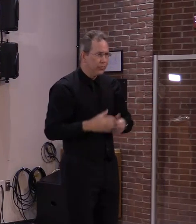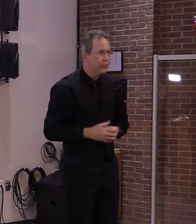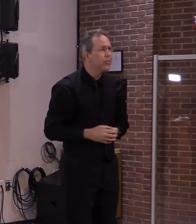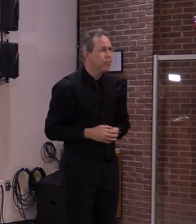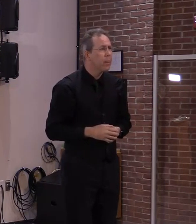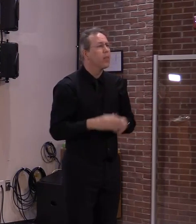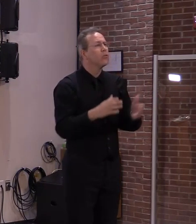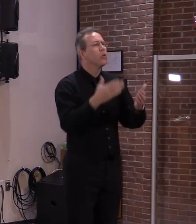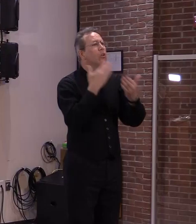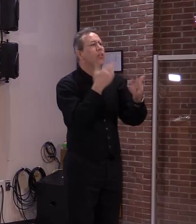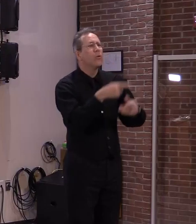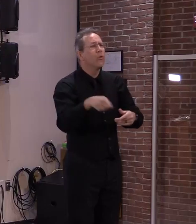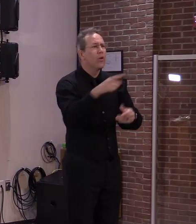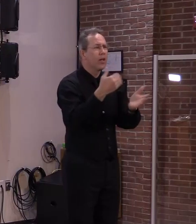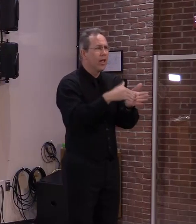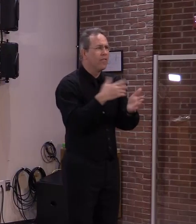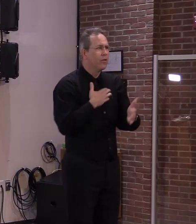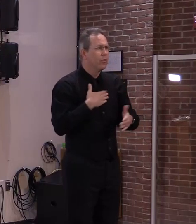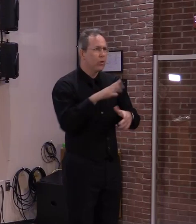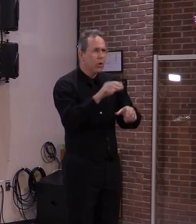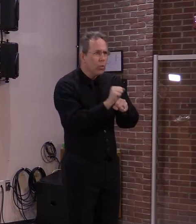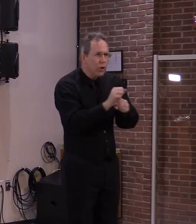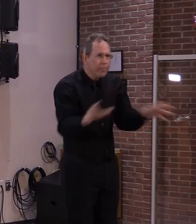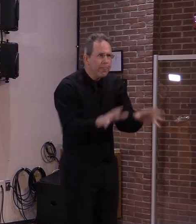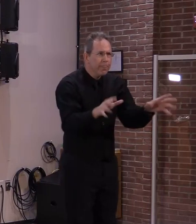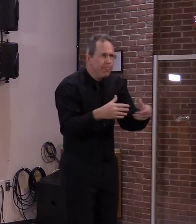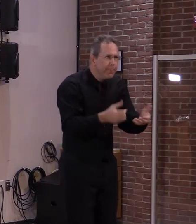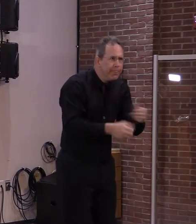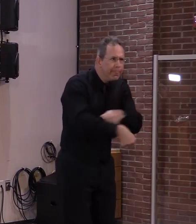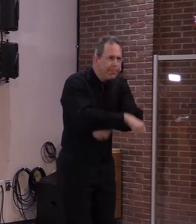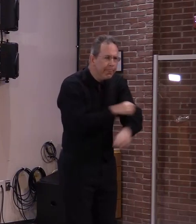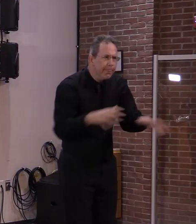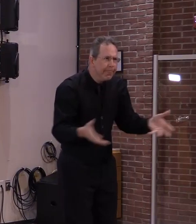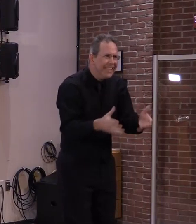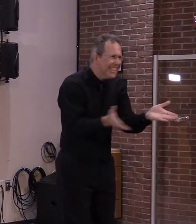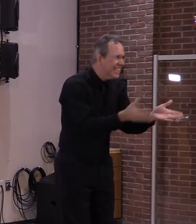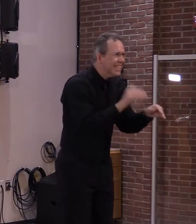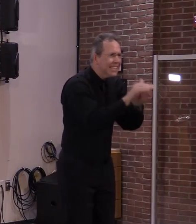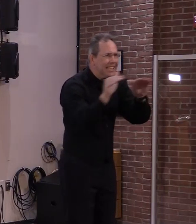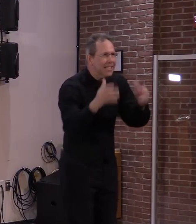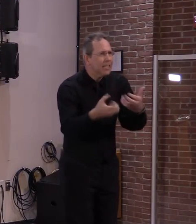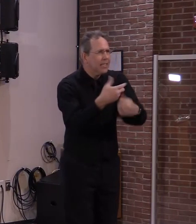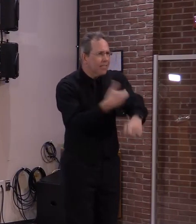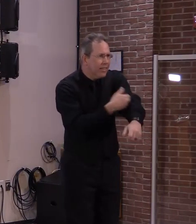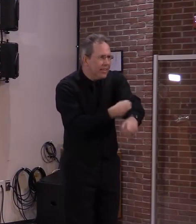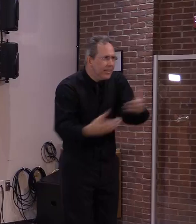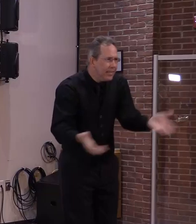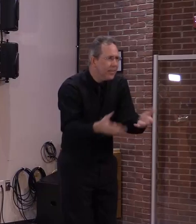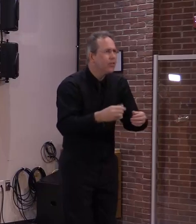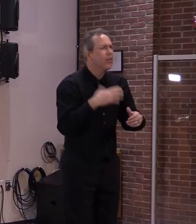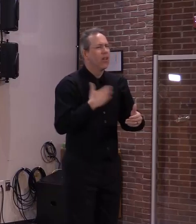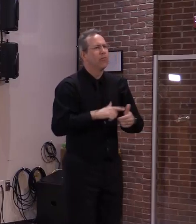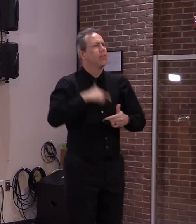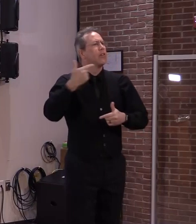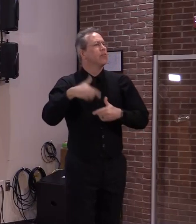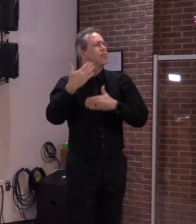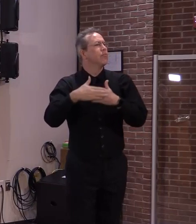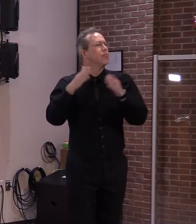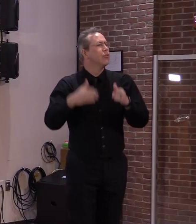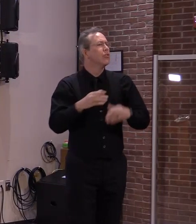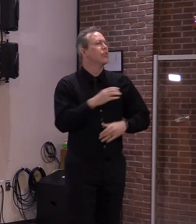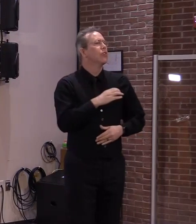your part to end this pandemic and protect yourself, your loved ones, and your community. I'll now turn it over to Commissioner Pichek for our